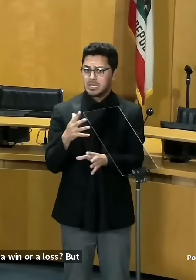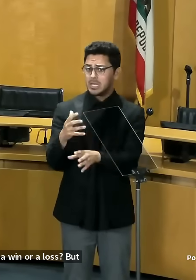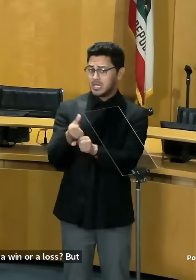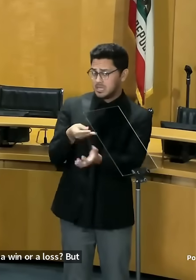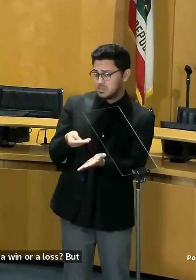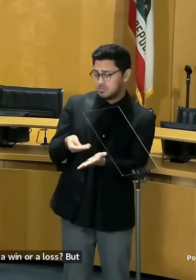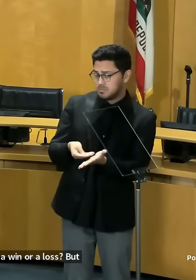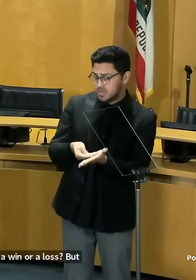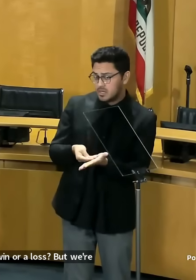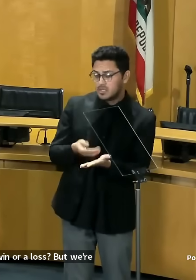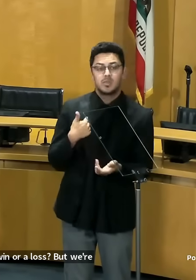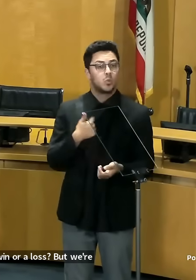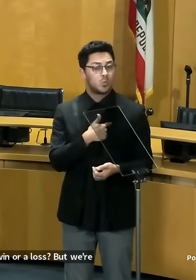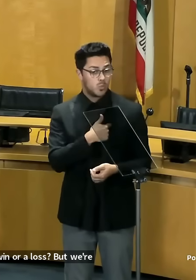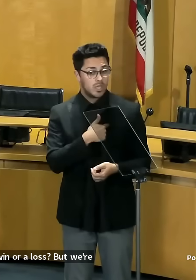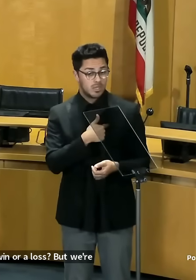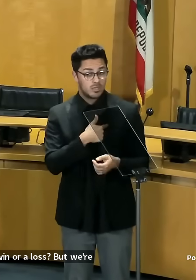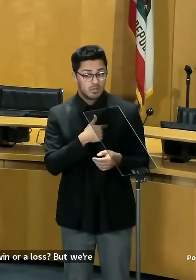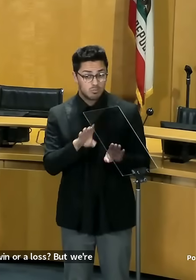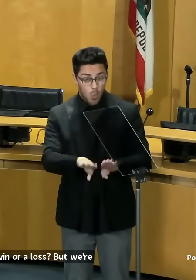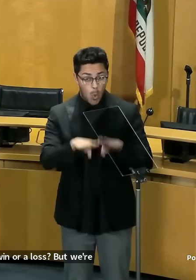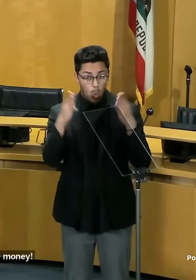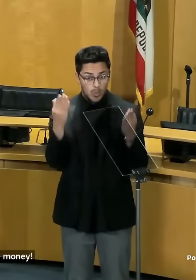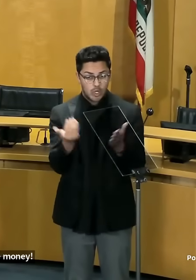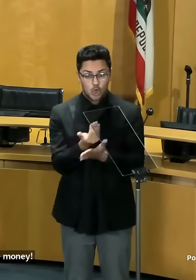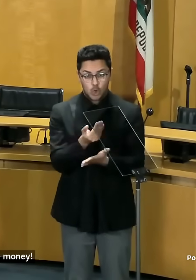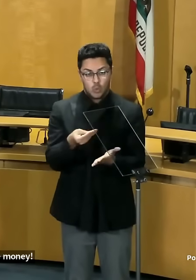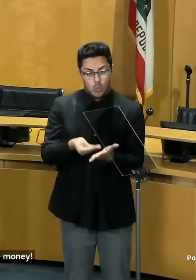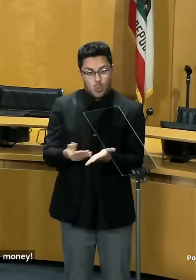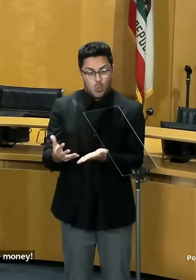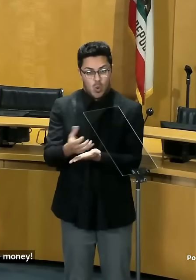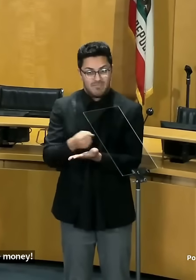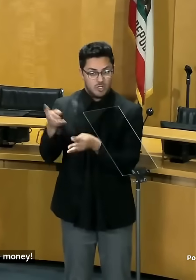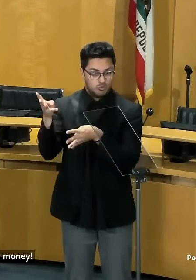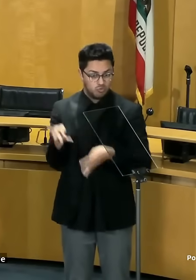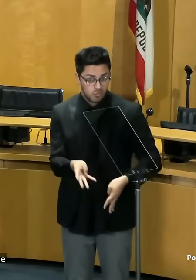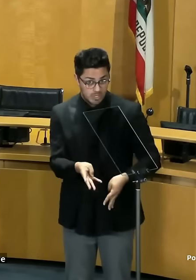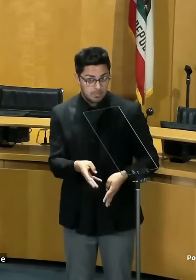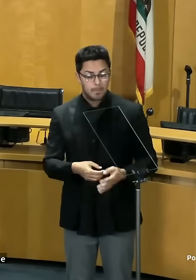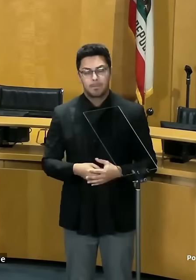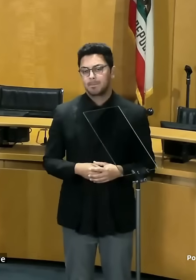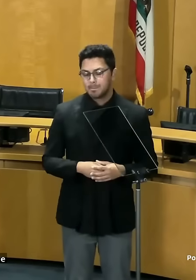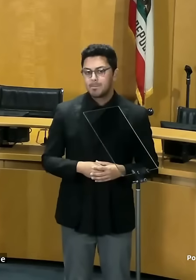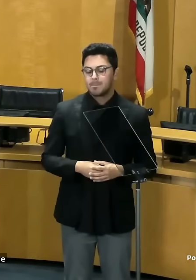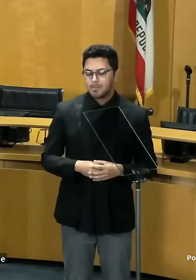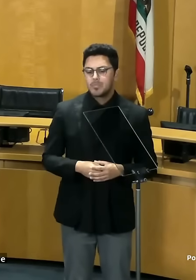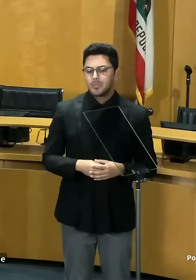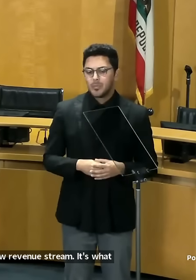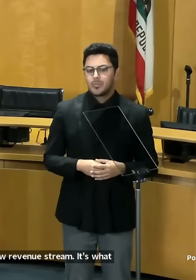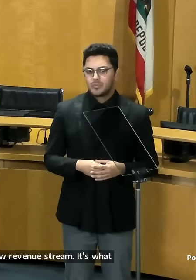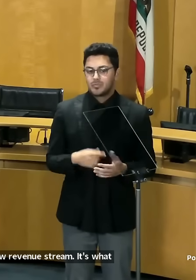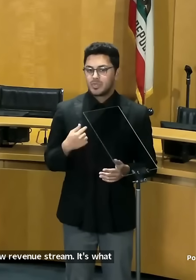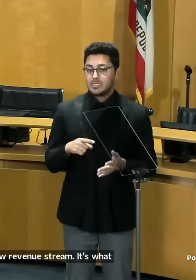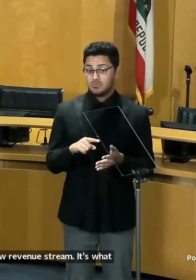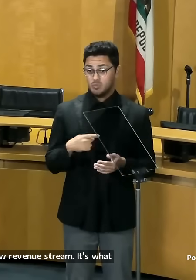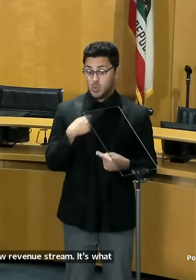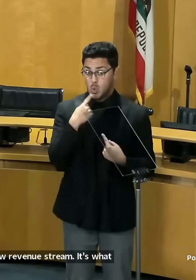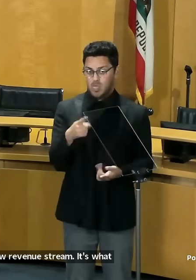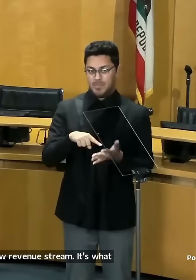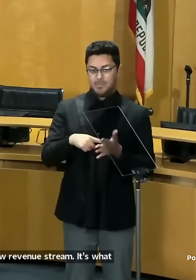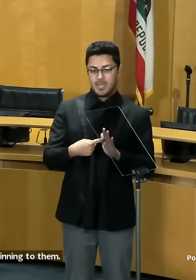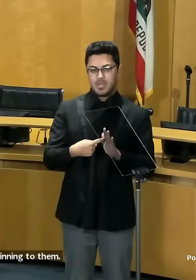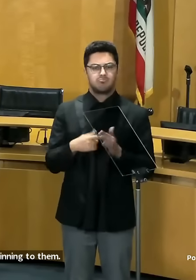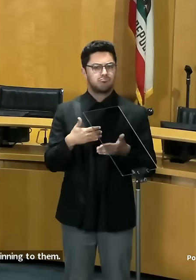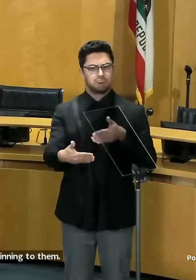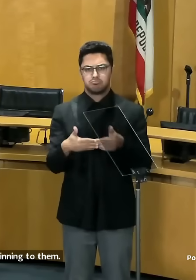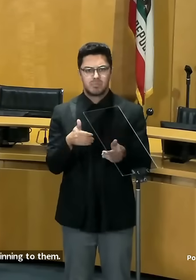money. We opened a new revenue stream. It's what we said in the beginning to them. It didn't matter